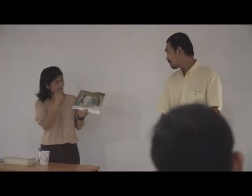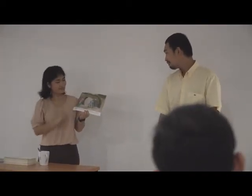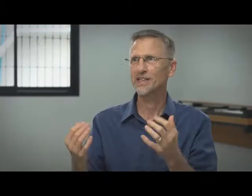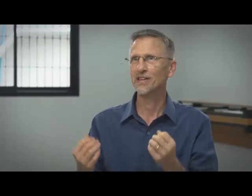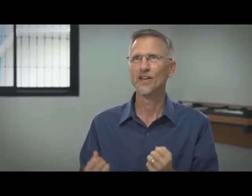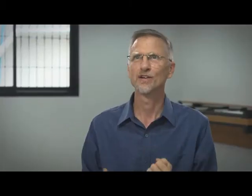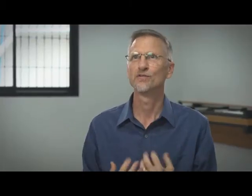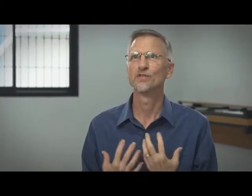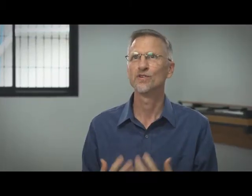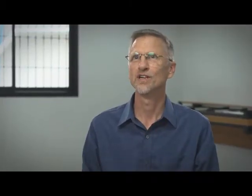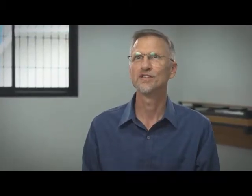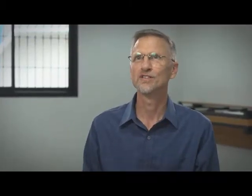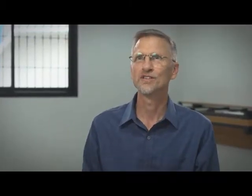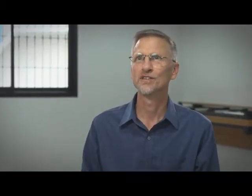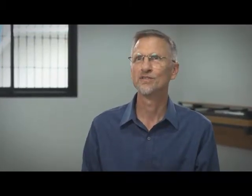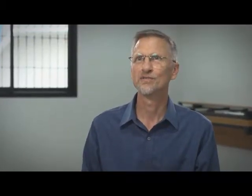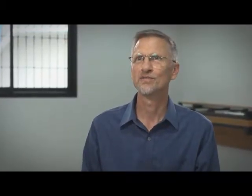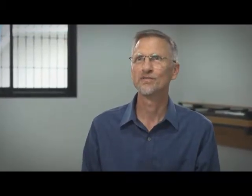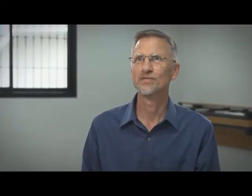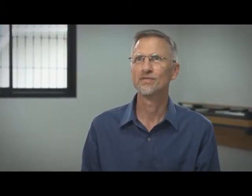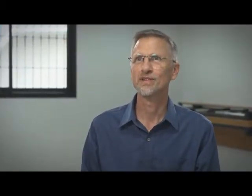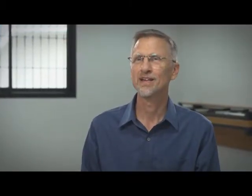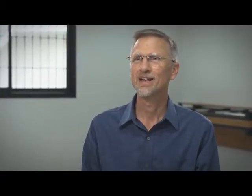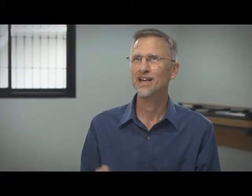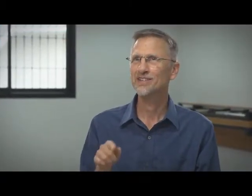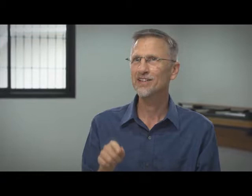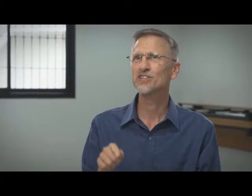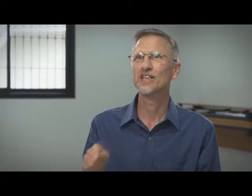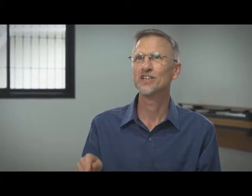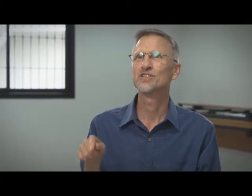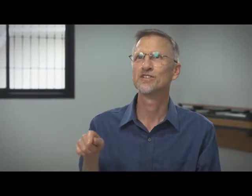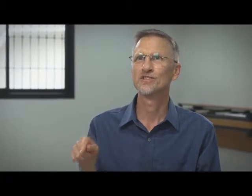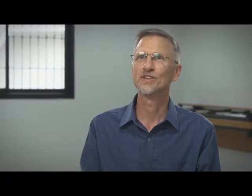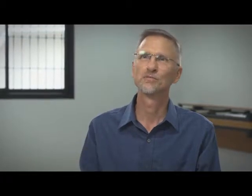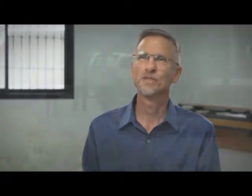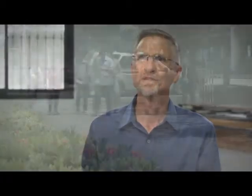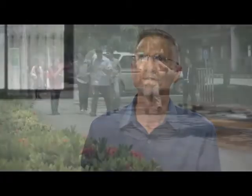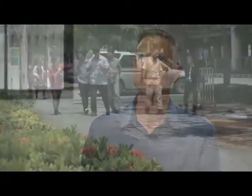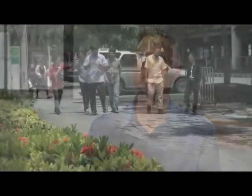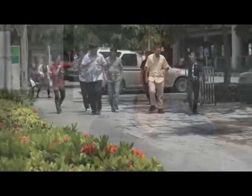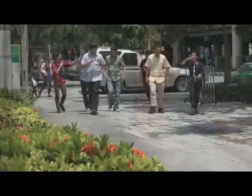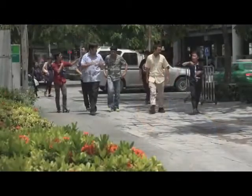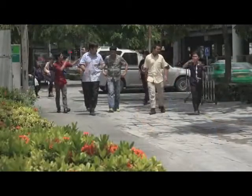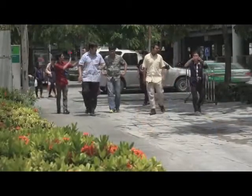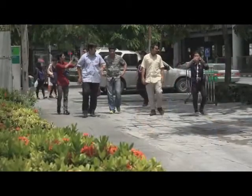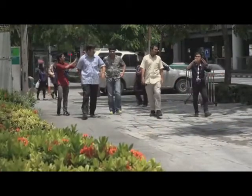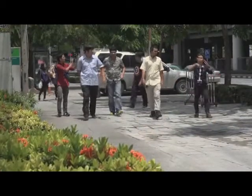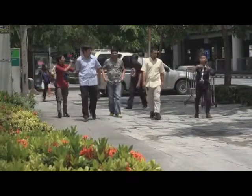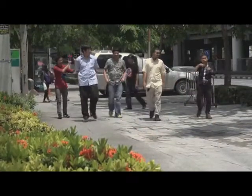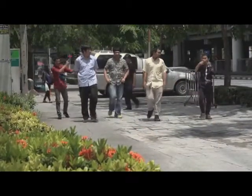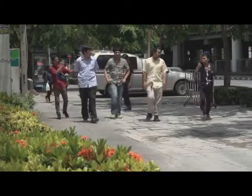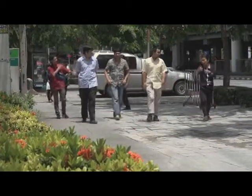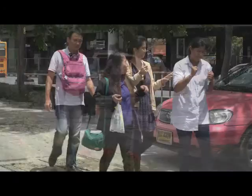Paul, that life of Christ is gonna change the community.